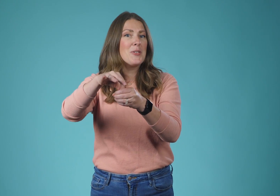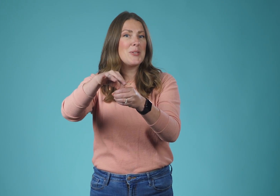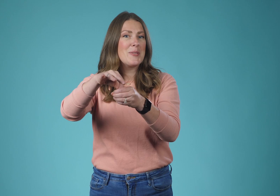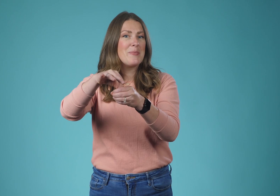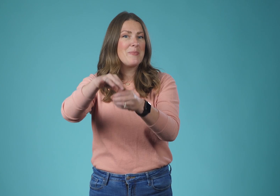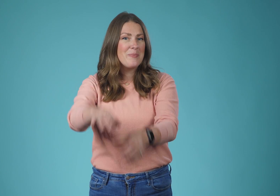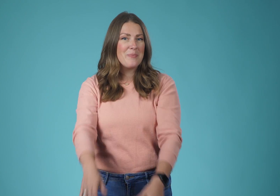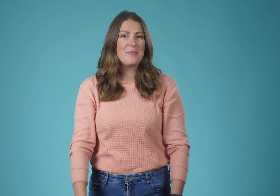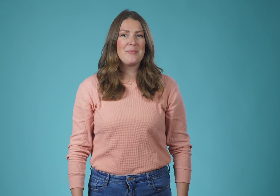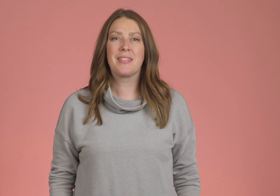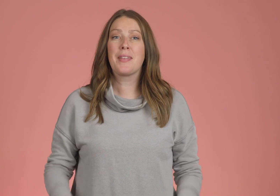vote.